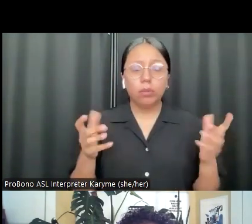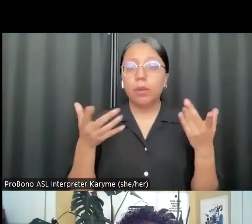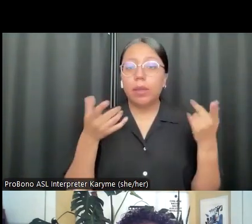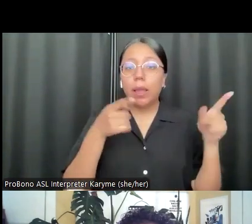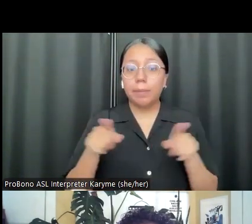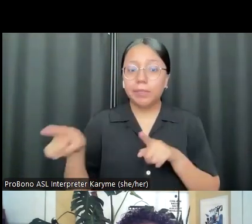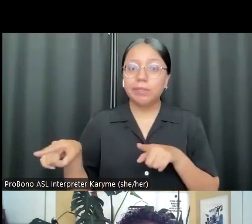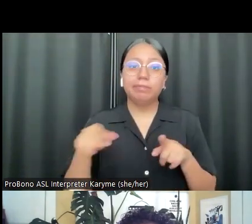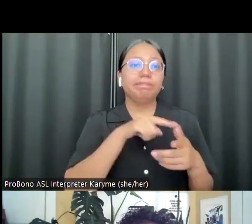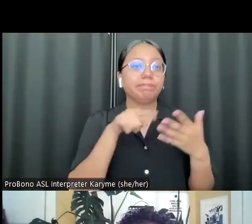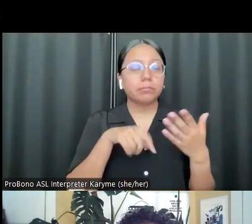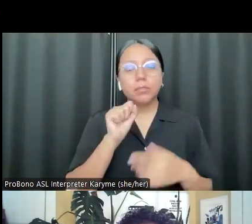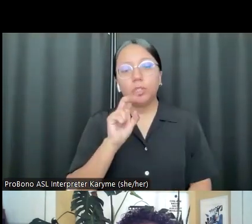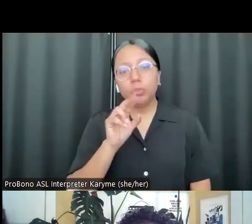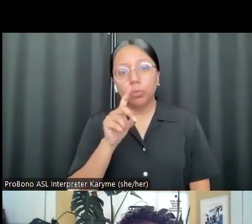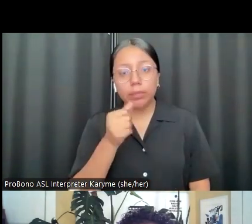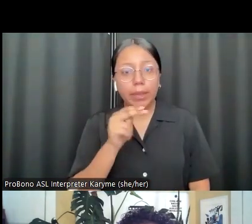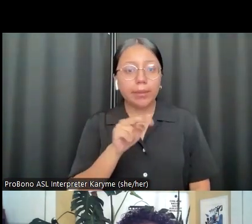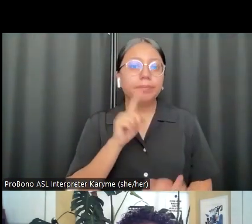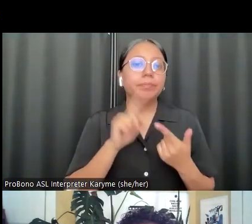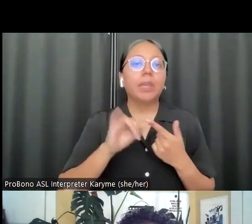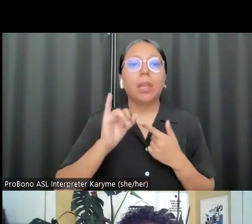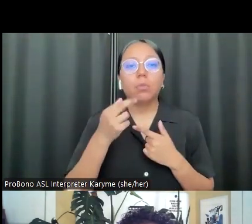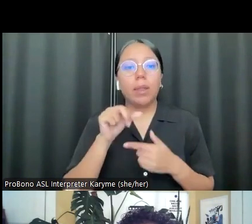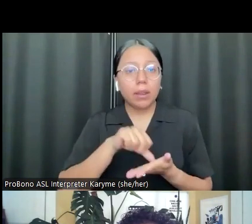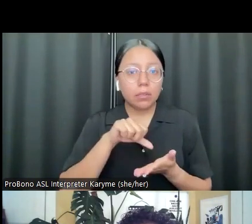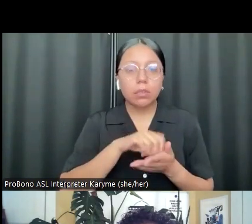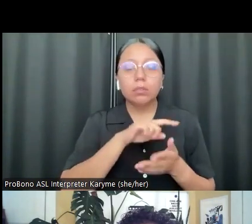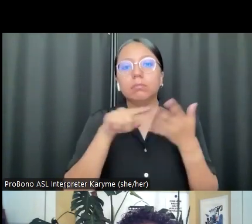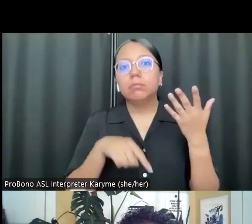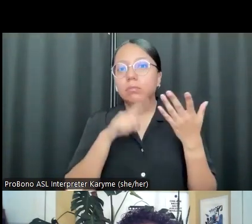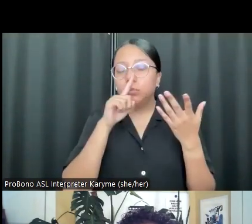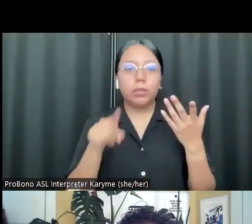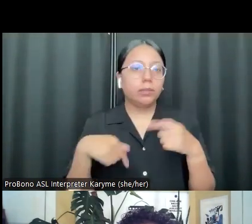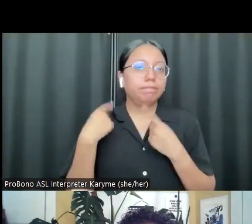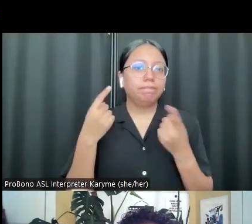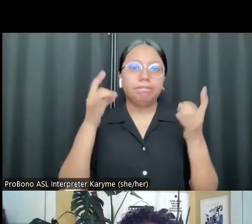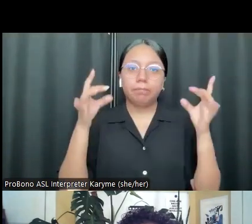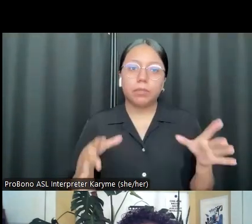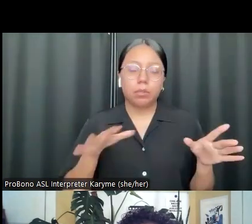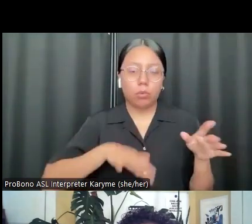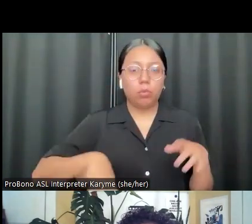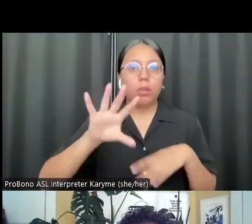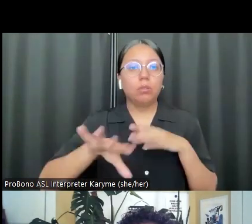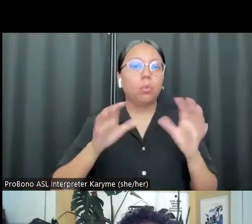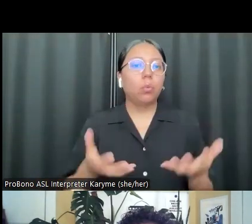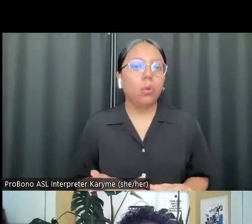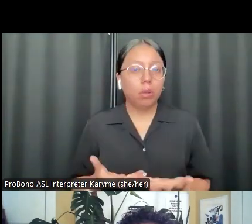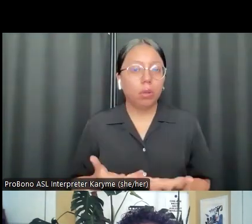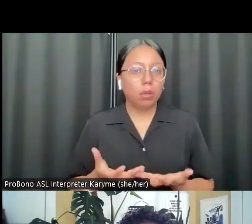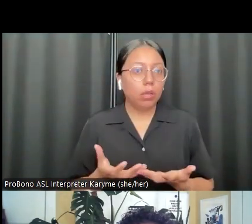and ecological devastation around the world, it can be overwhelming to think about doing business as